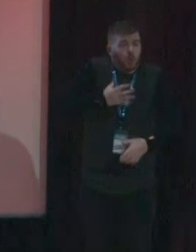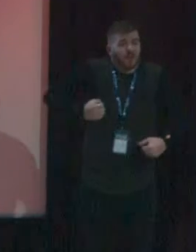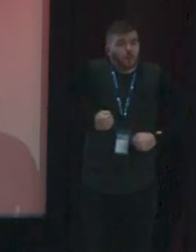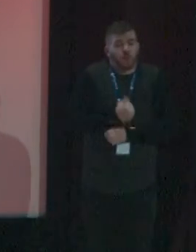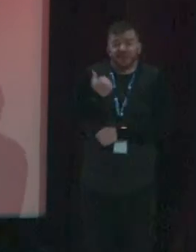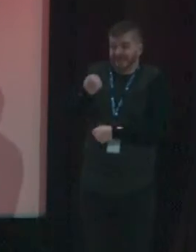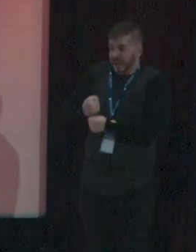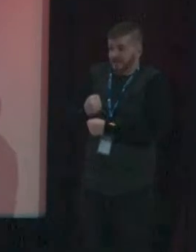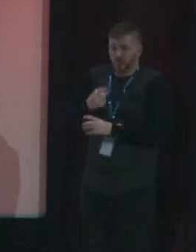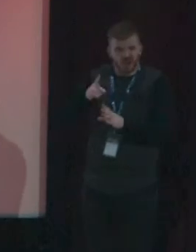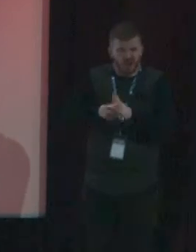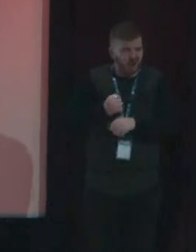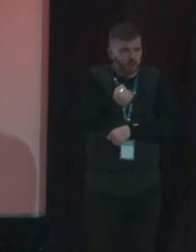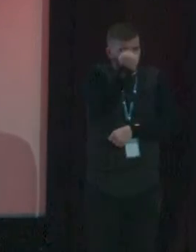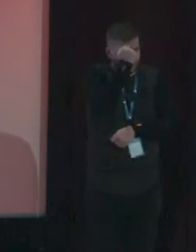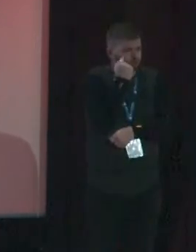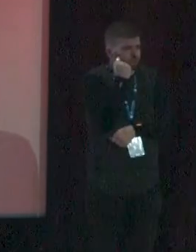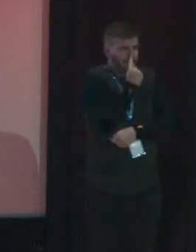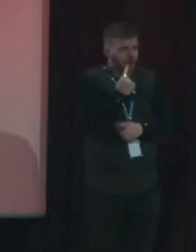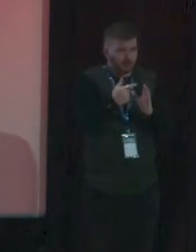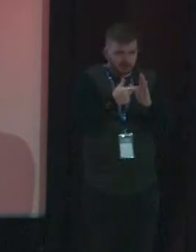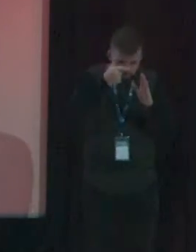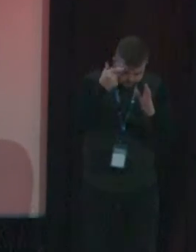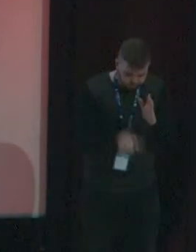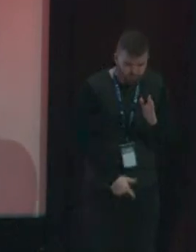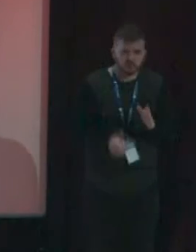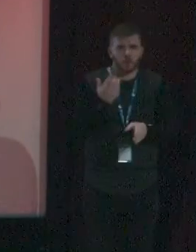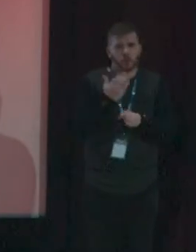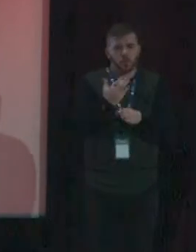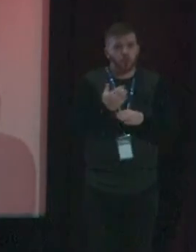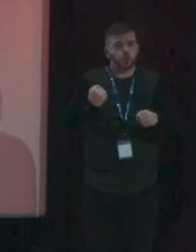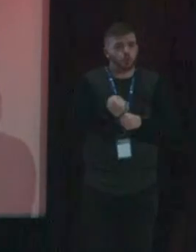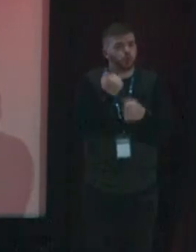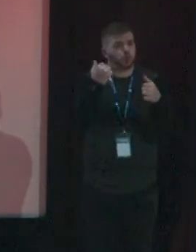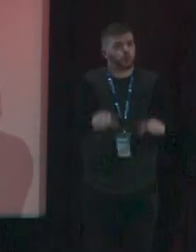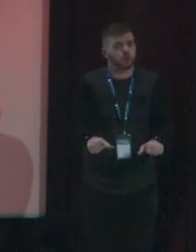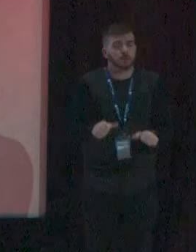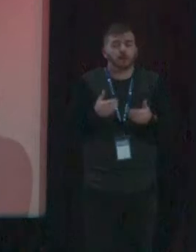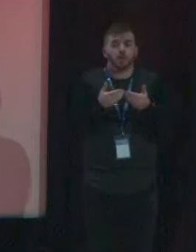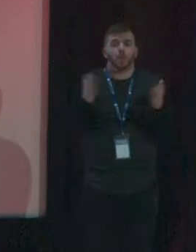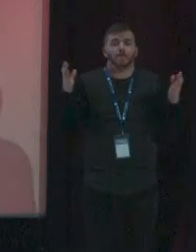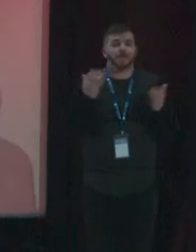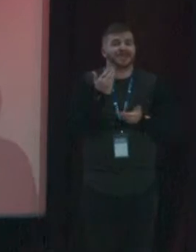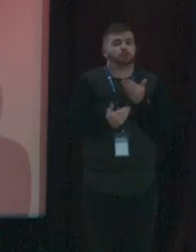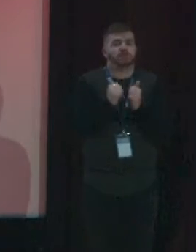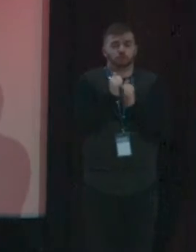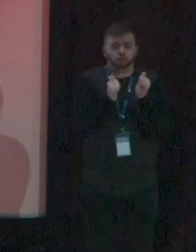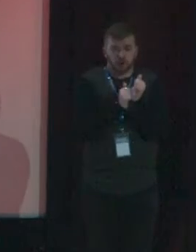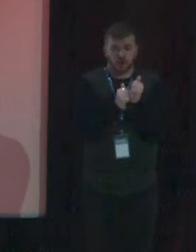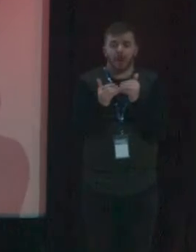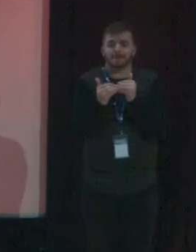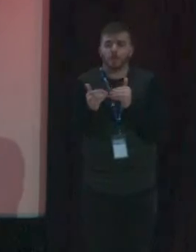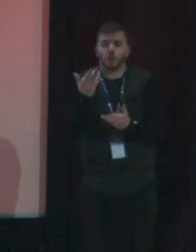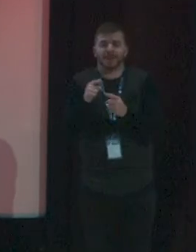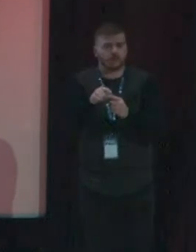because I was young and stupid and didn't realise how much work it was going to be to do, was open up the narrative structure of this game more than most